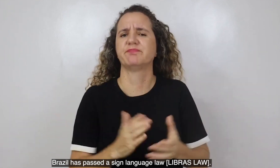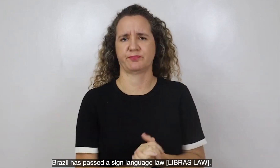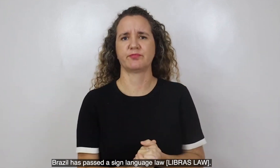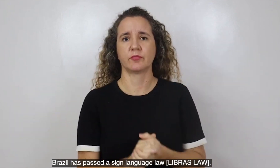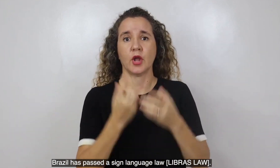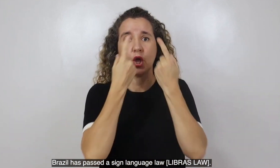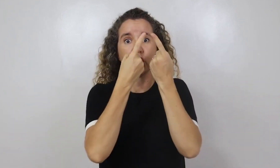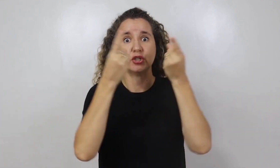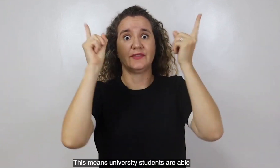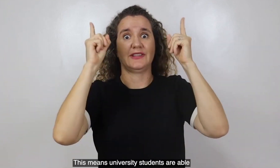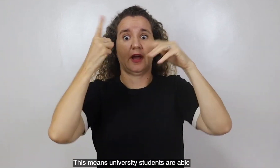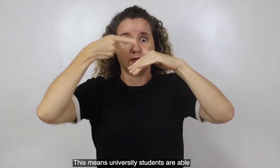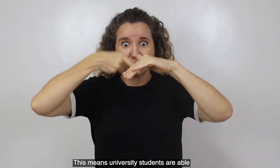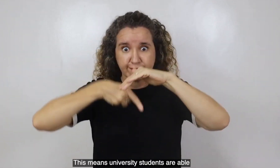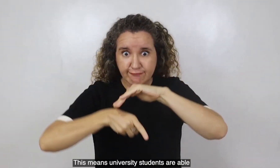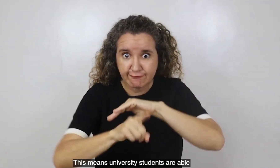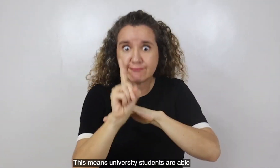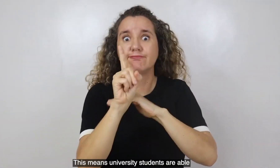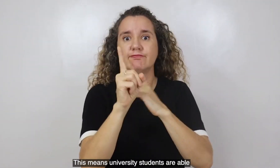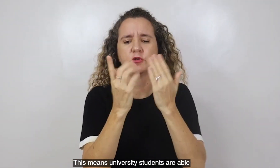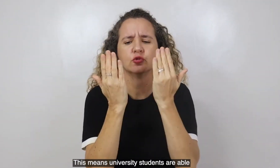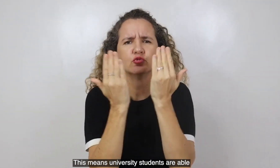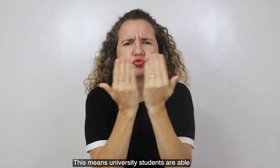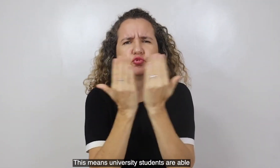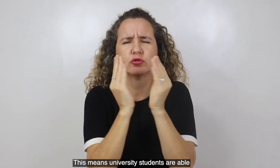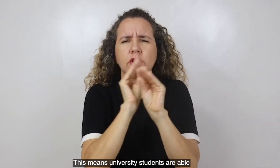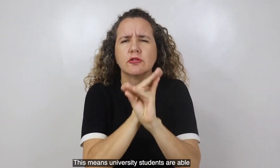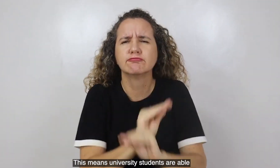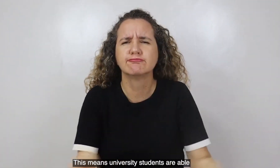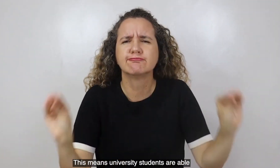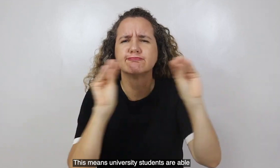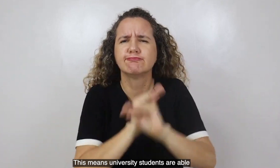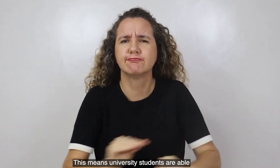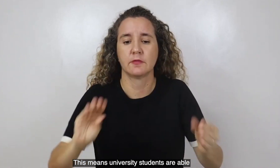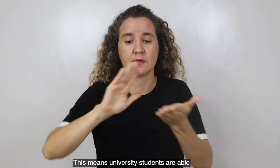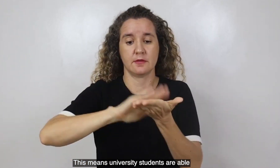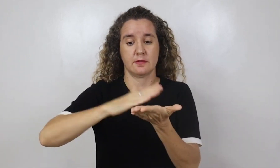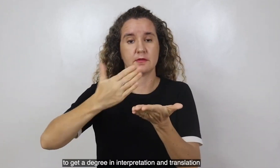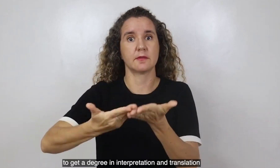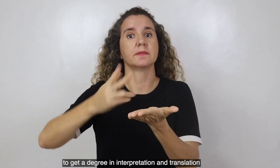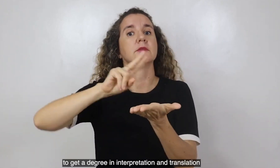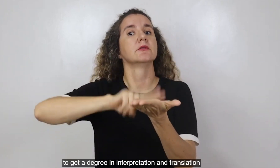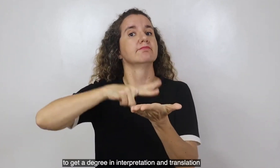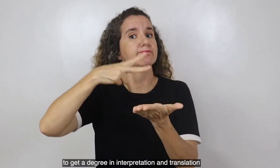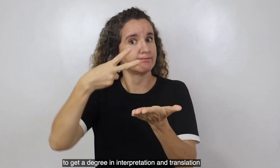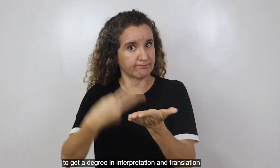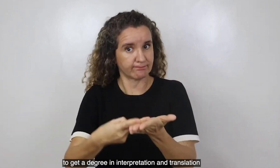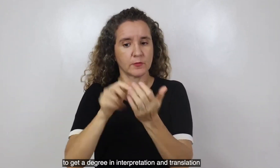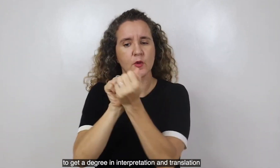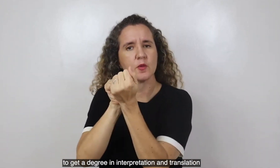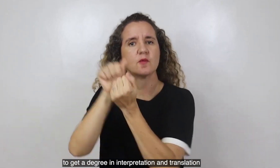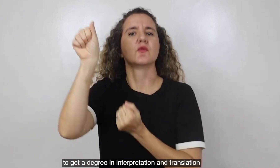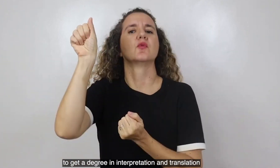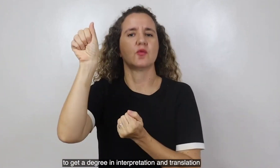This means university students are able to get a degree in interpretation and translation between Libras and Portuguese.